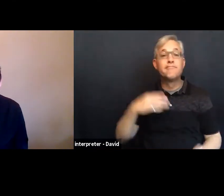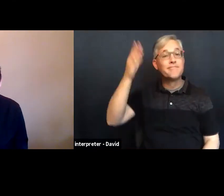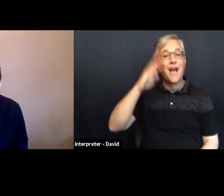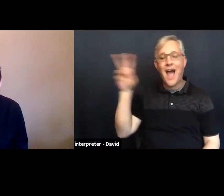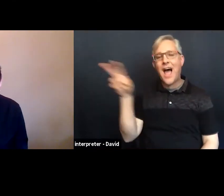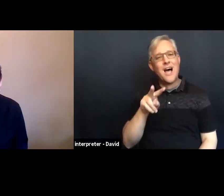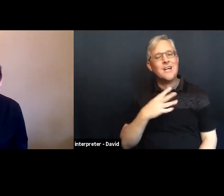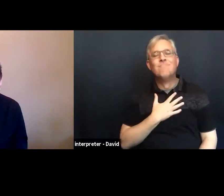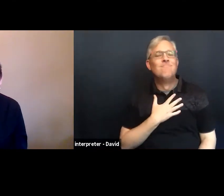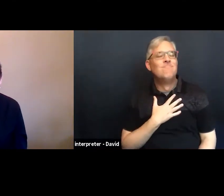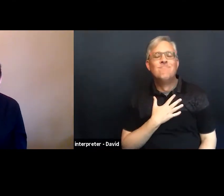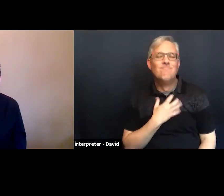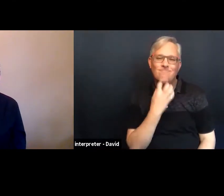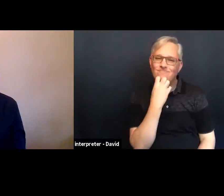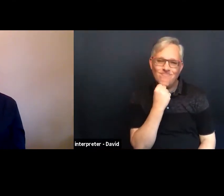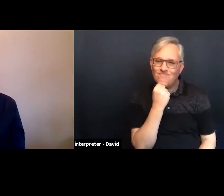us